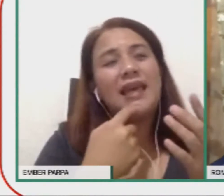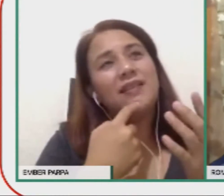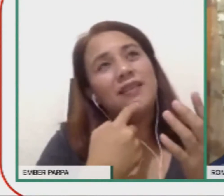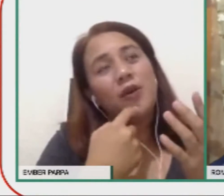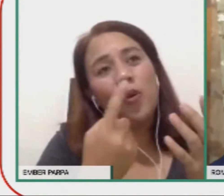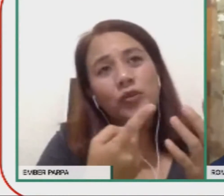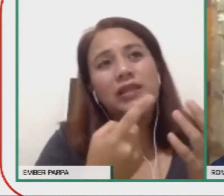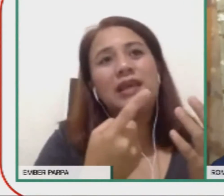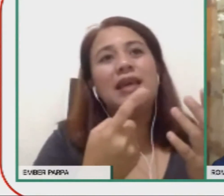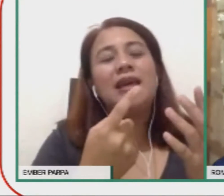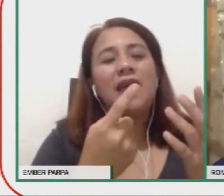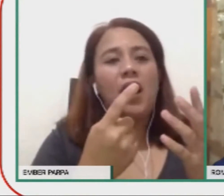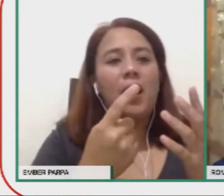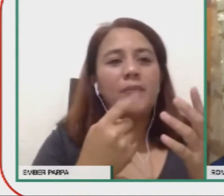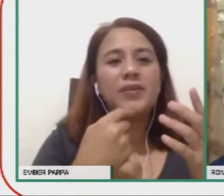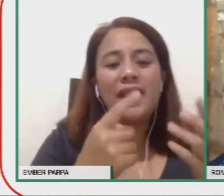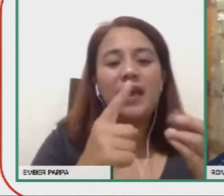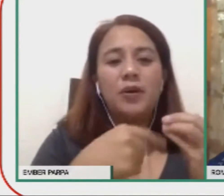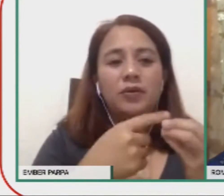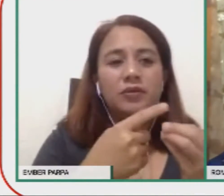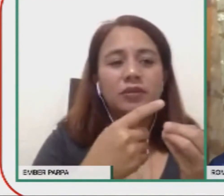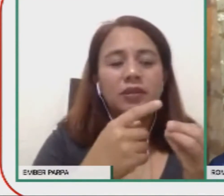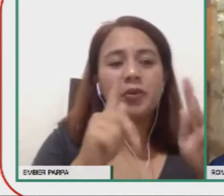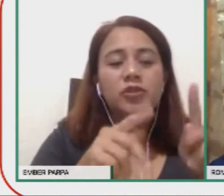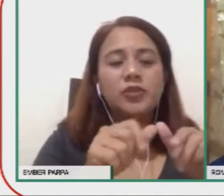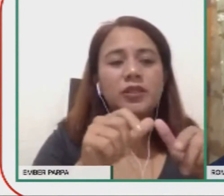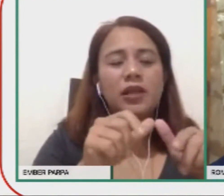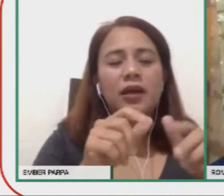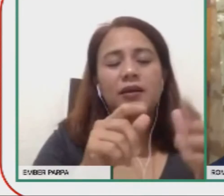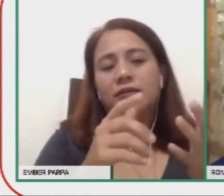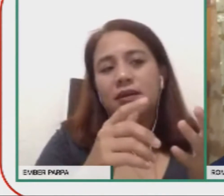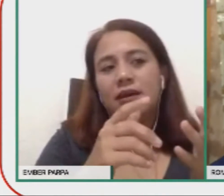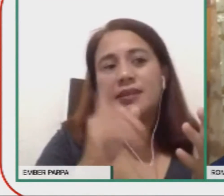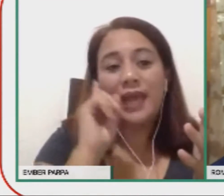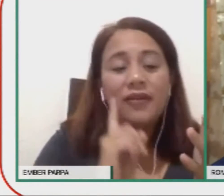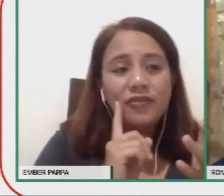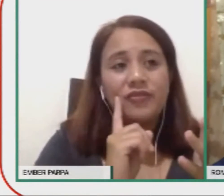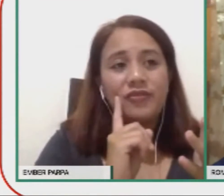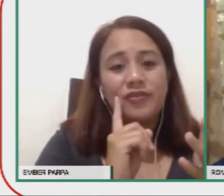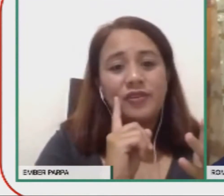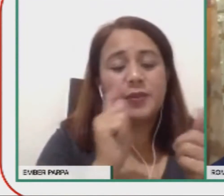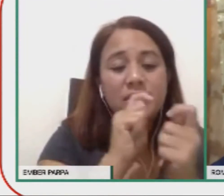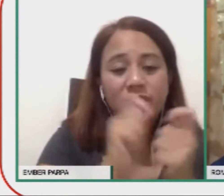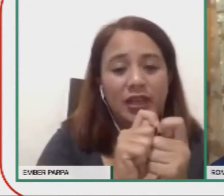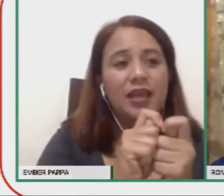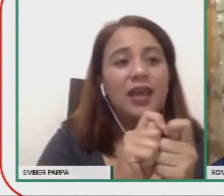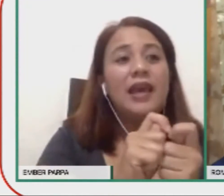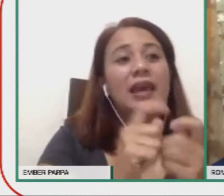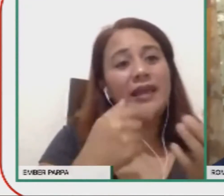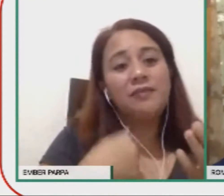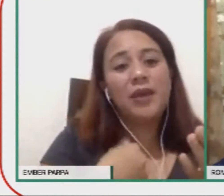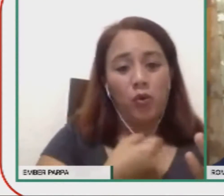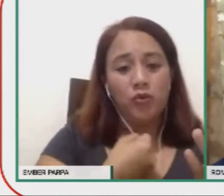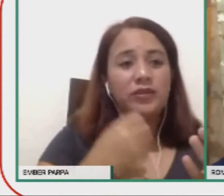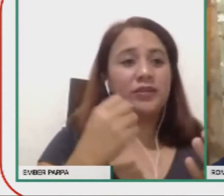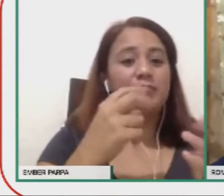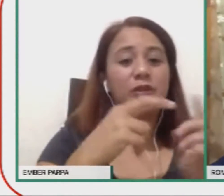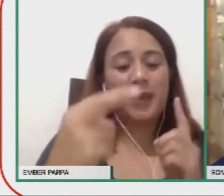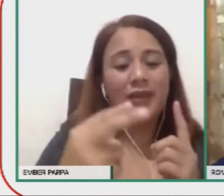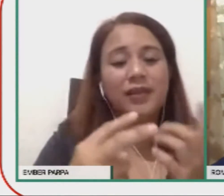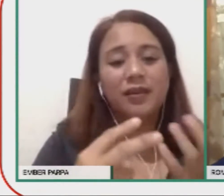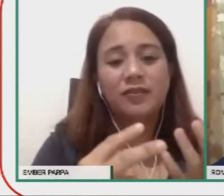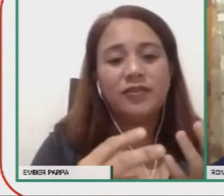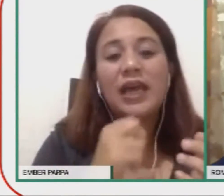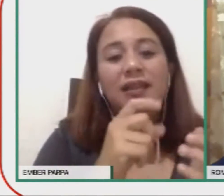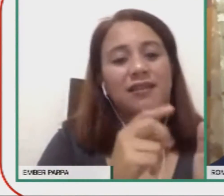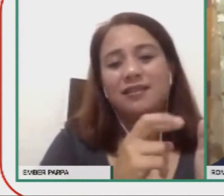can only say about the person who's deaf specifically in my own